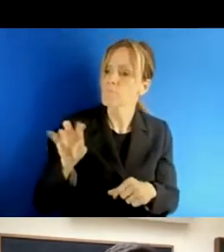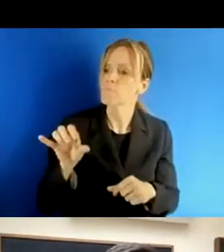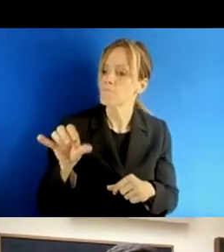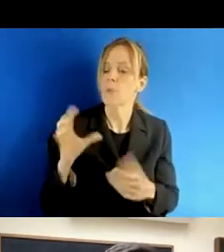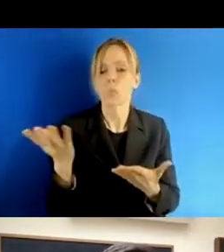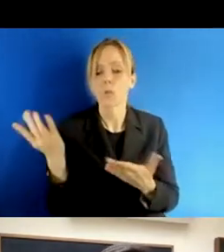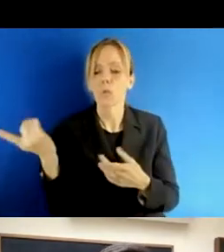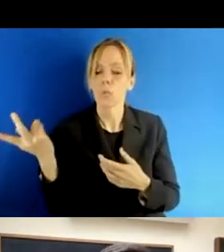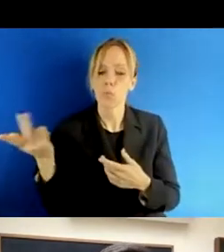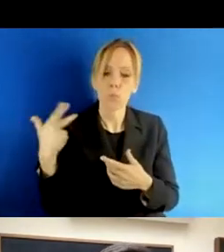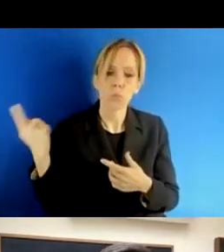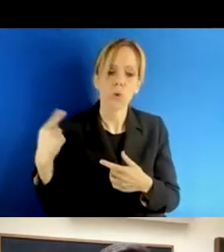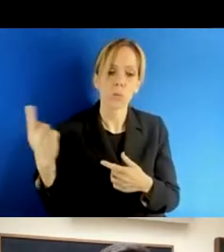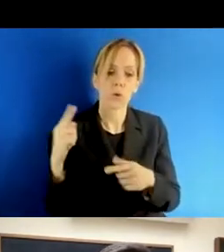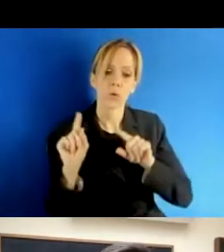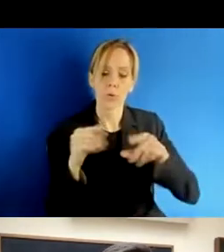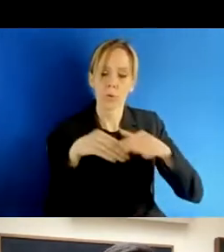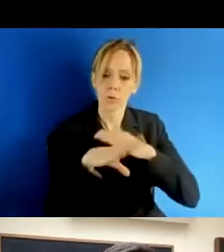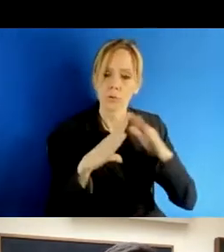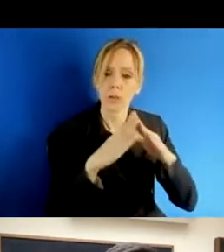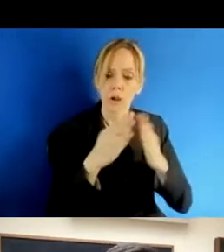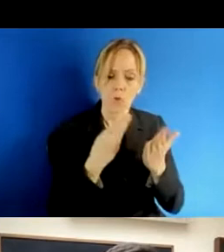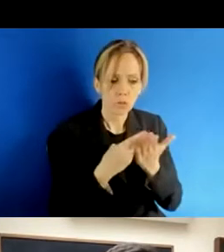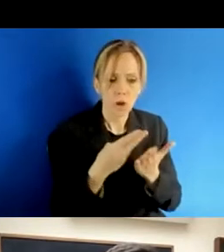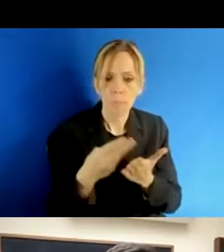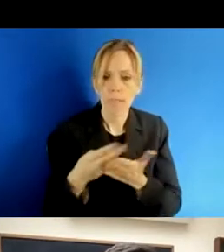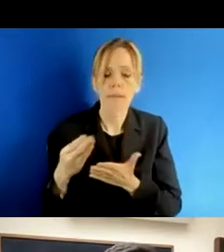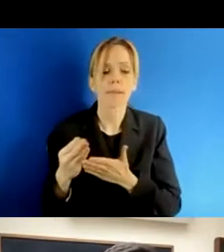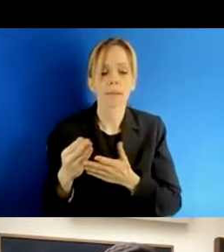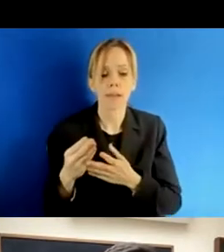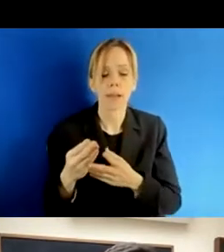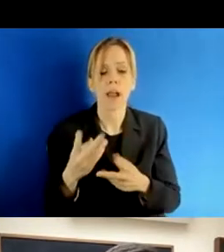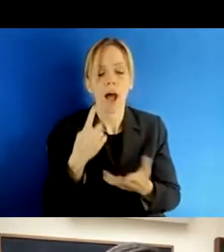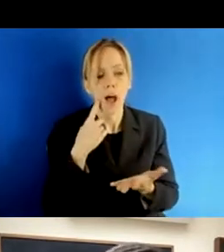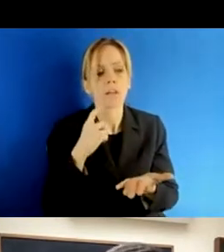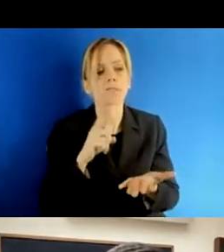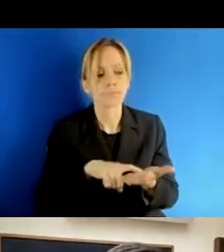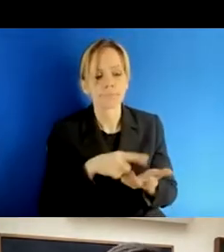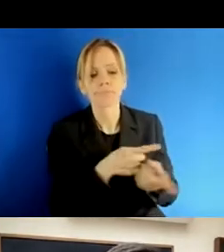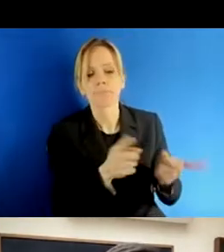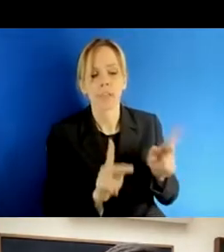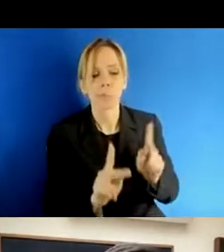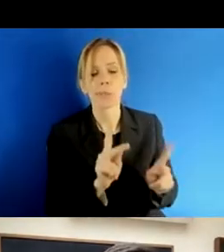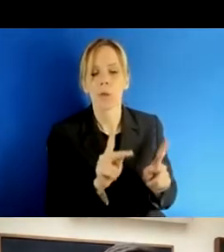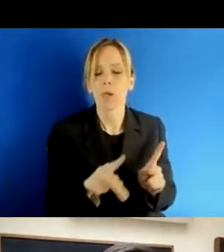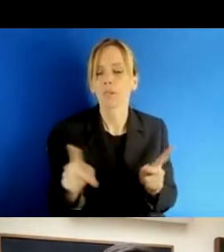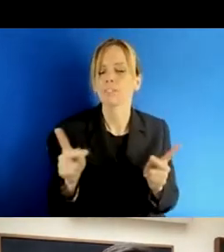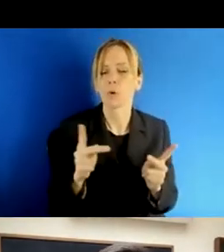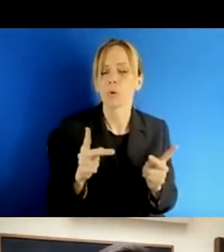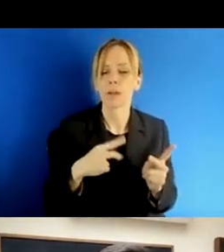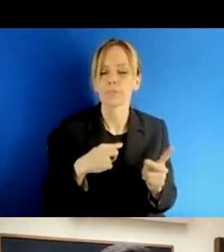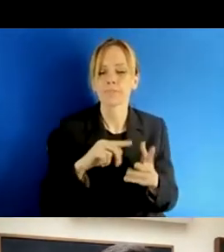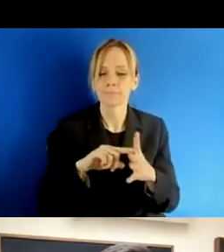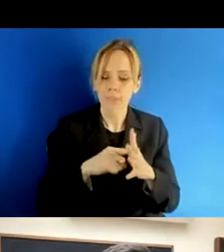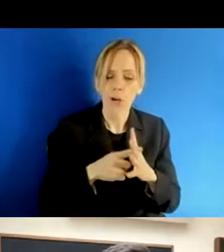how people were observed differently. So it gave me an awareness at that stage. I then worked in investigations and for